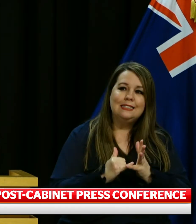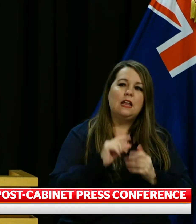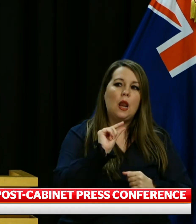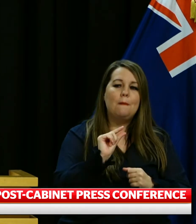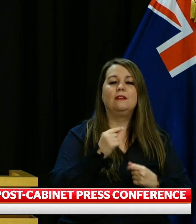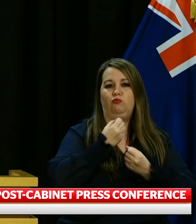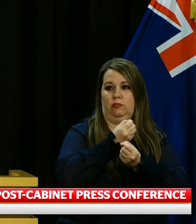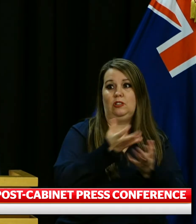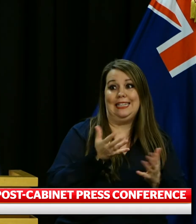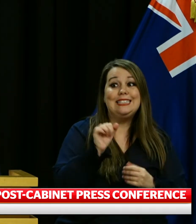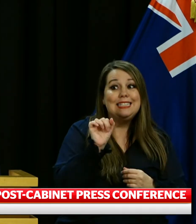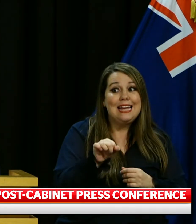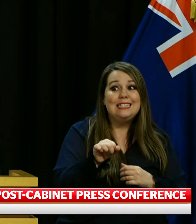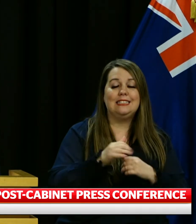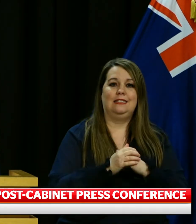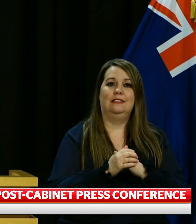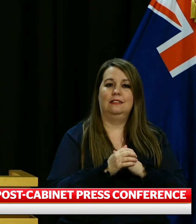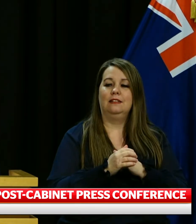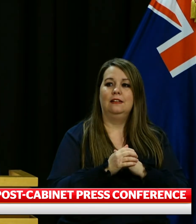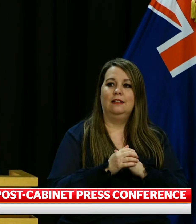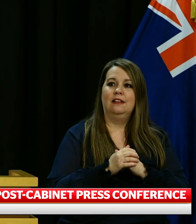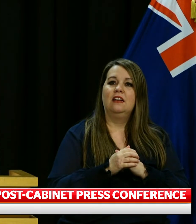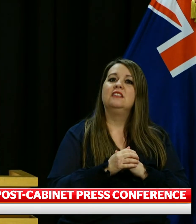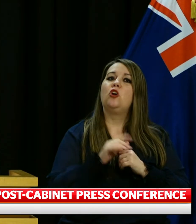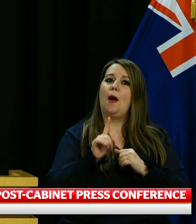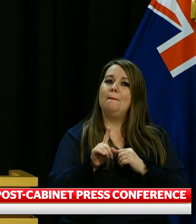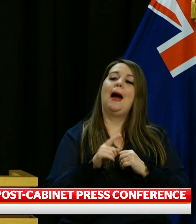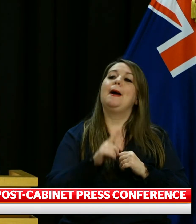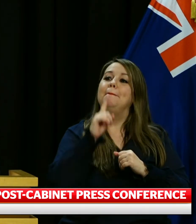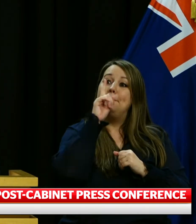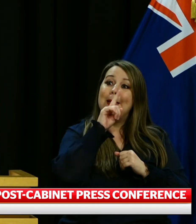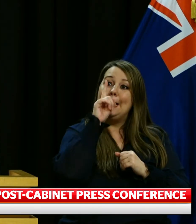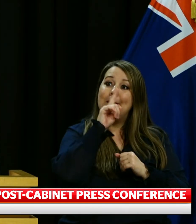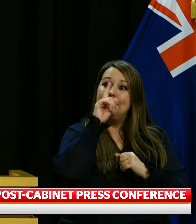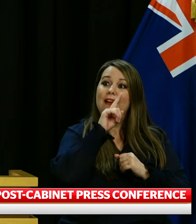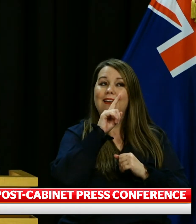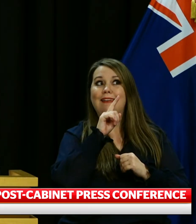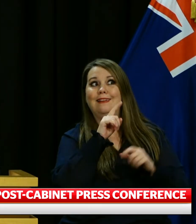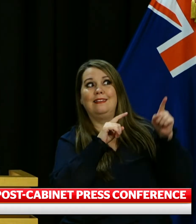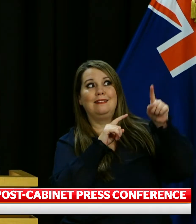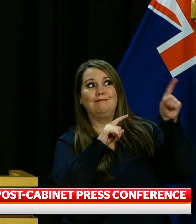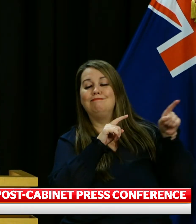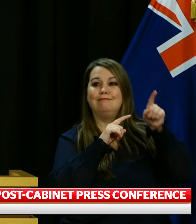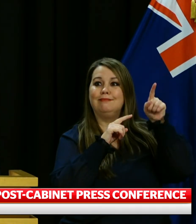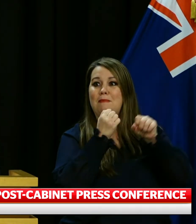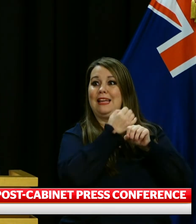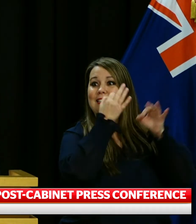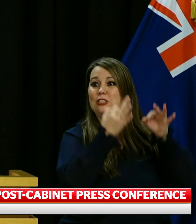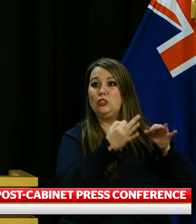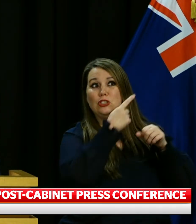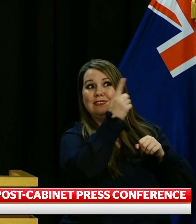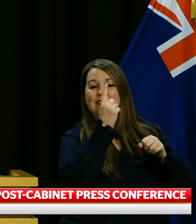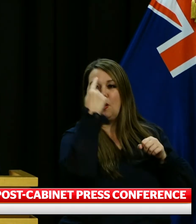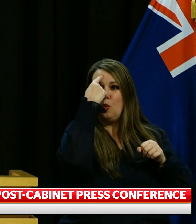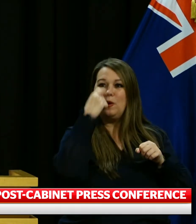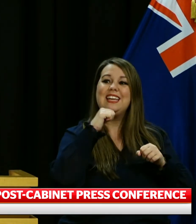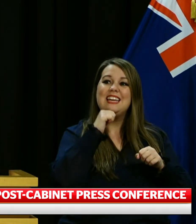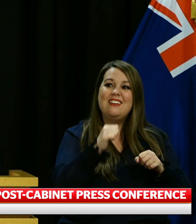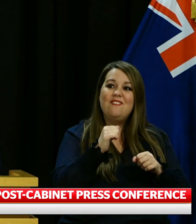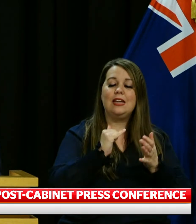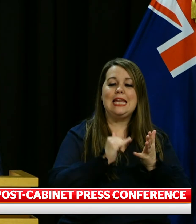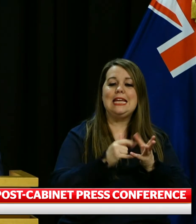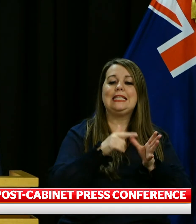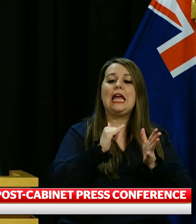the appropriate decision makers was taken that releasing more information would start to